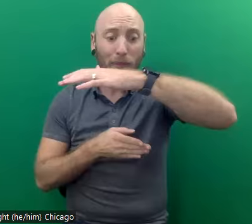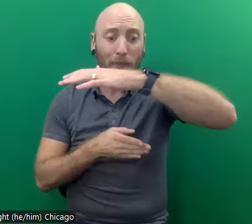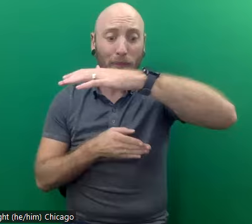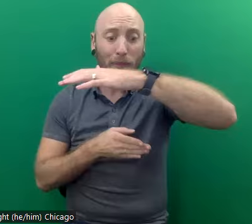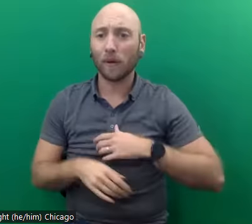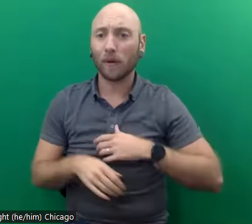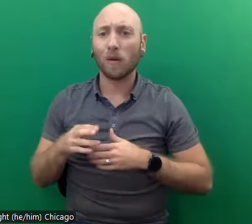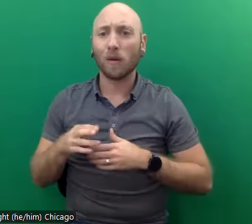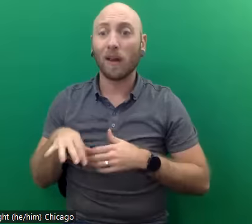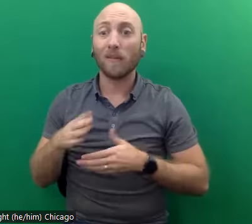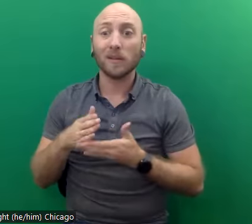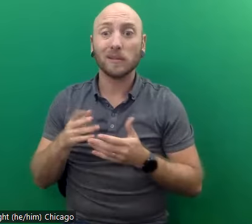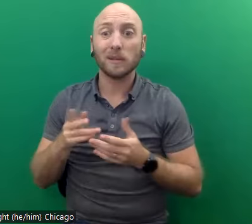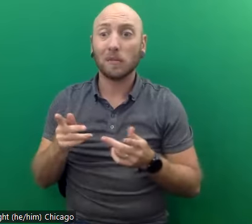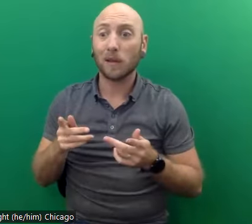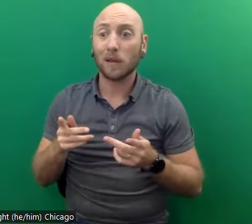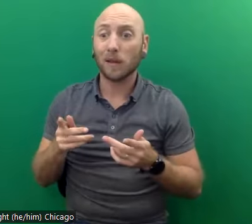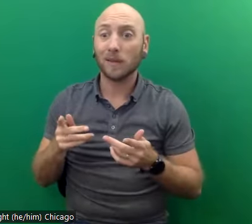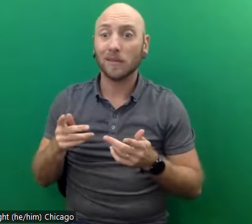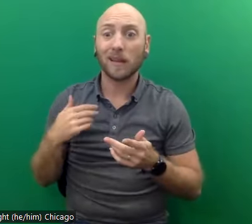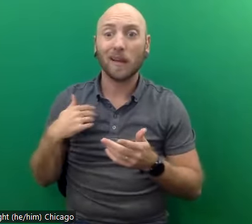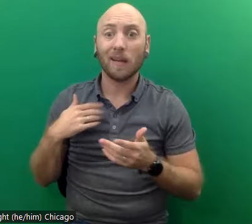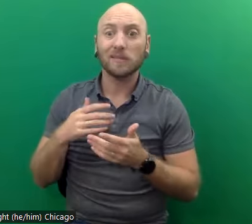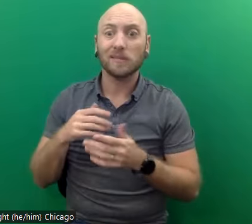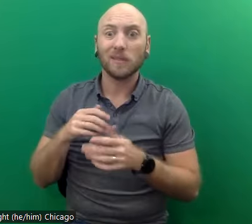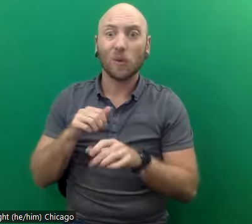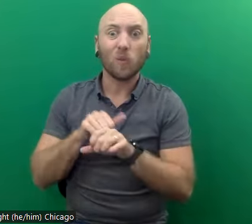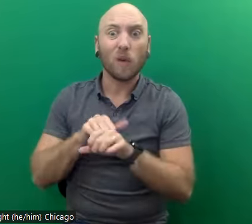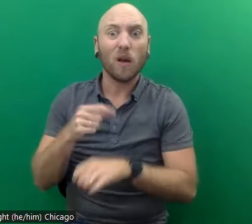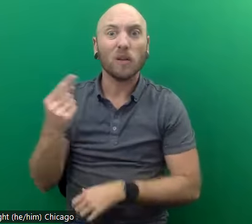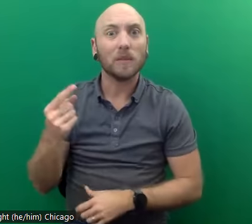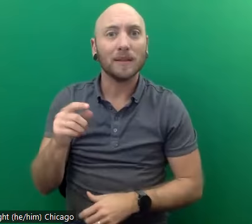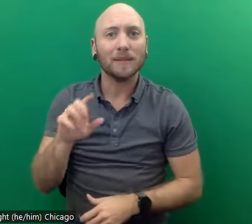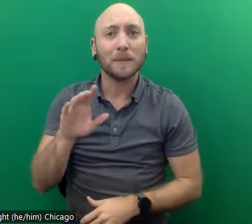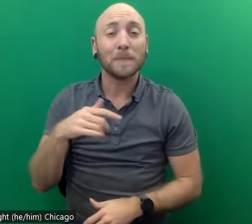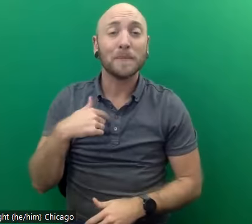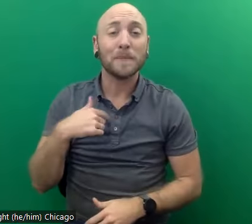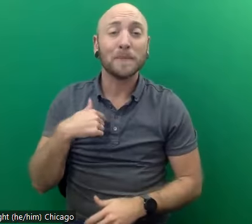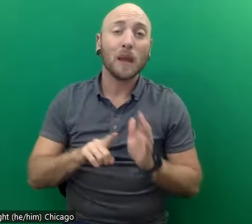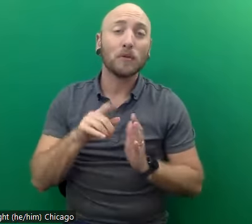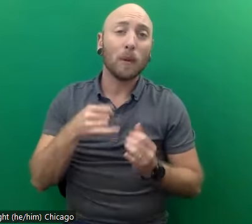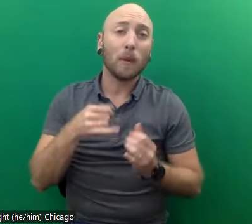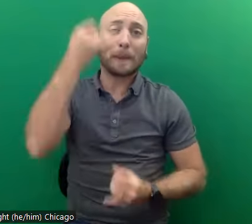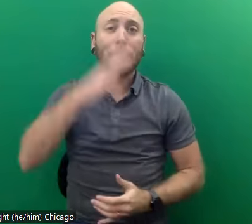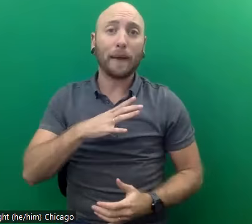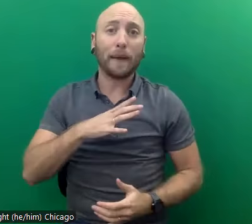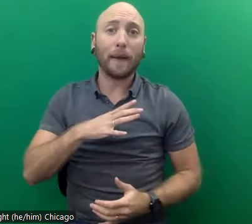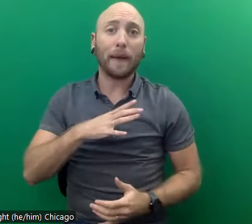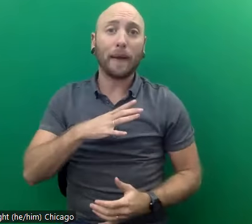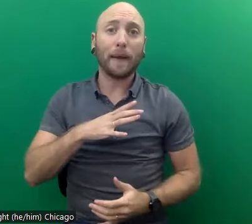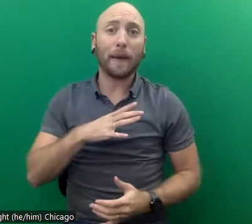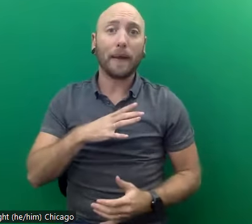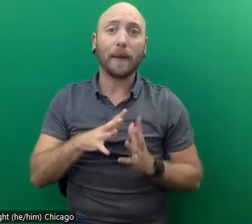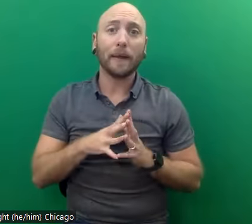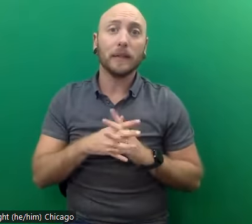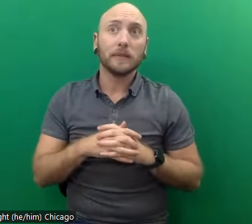wintertime. And, you know, I'm a tall, skinny guy. And when all the money you're making is going to your next drink, you know,